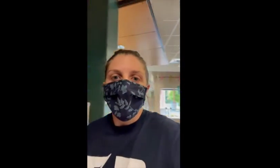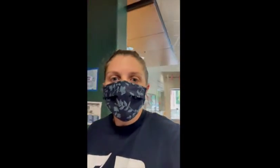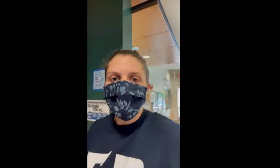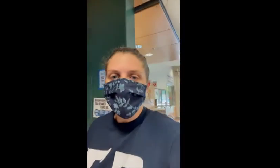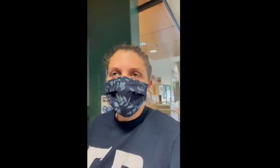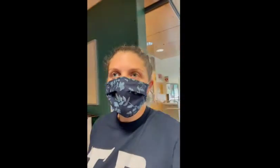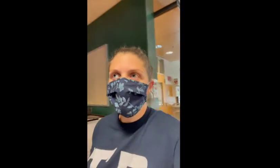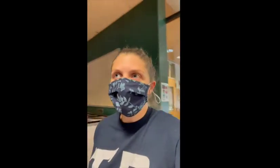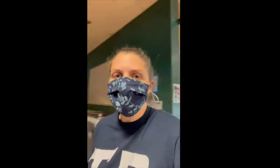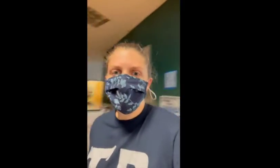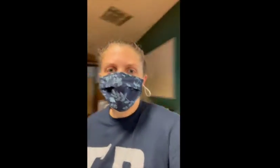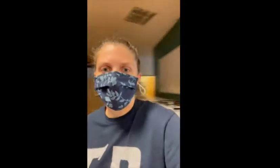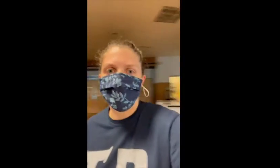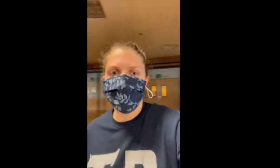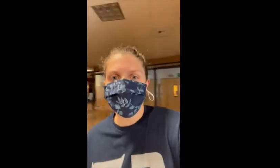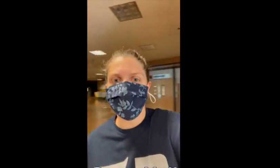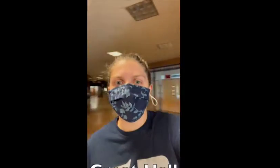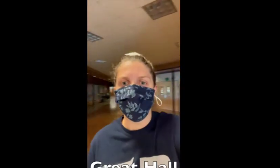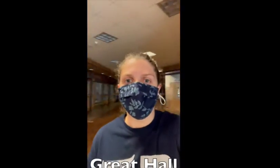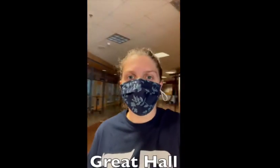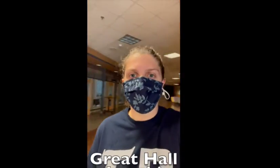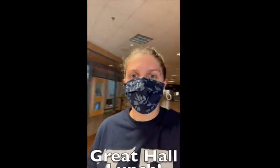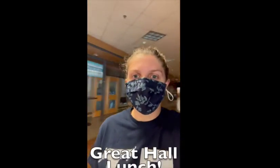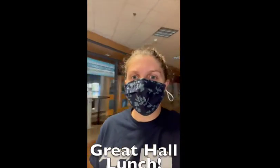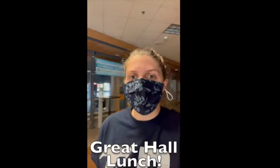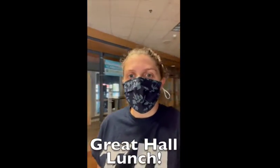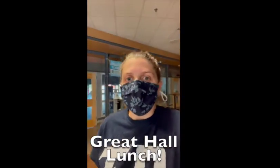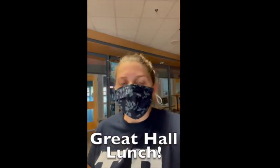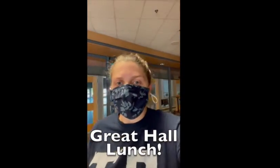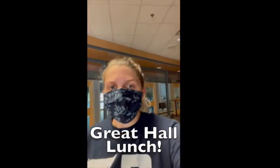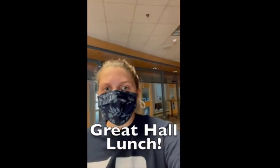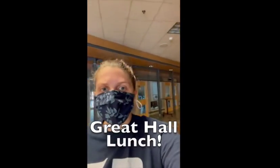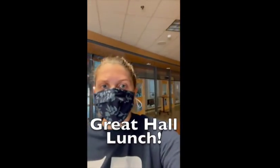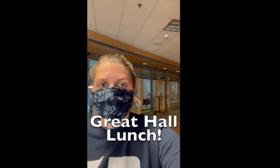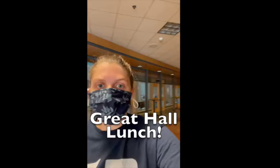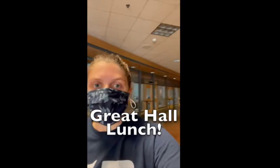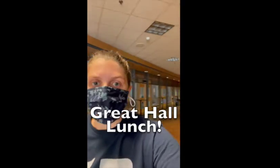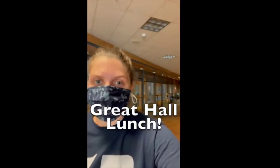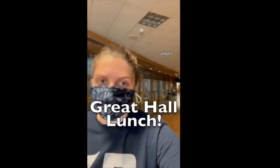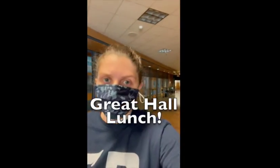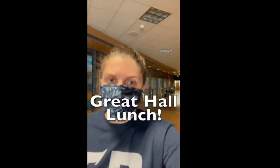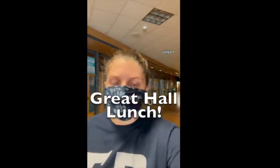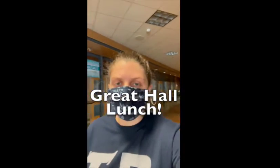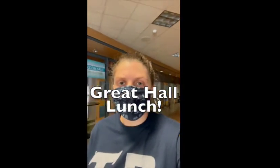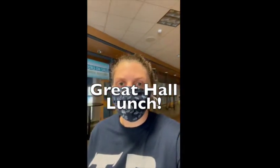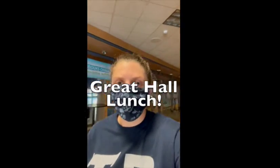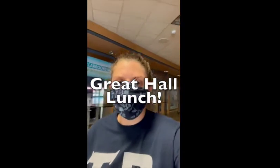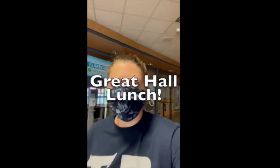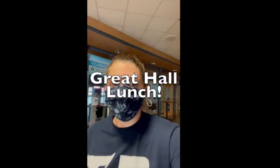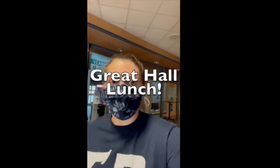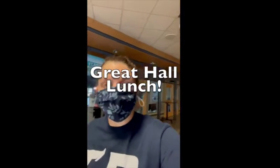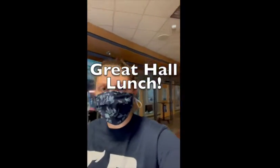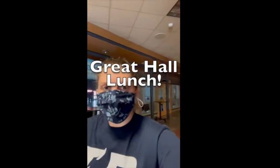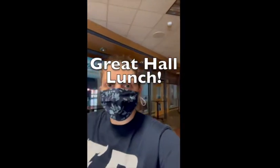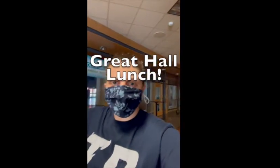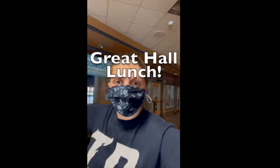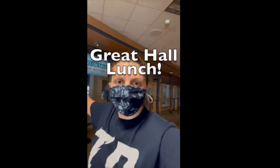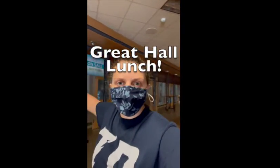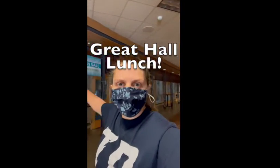right, that takes us, I'll keep walking backwards. That takes us to our great hall. Just all these sets of doors